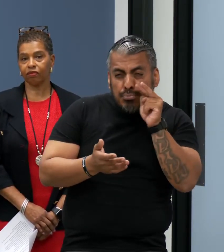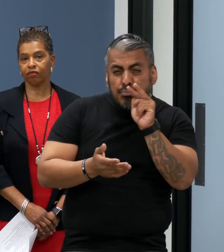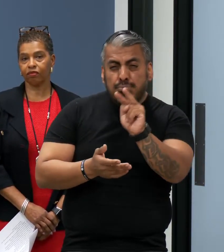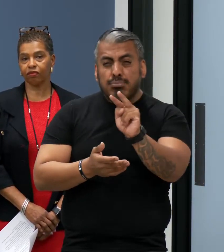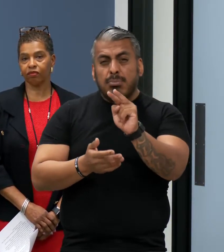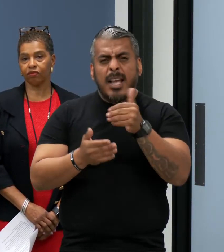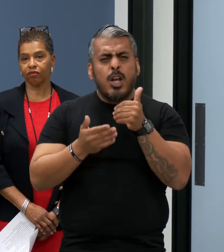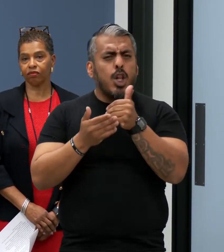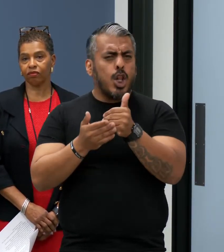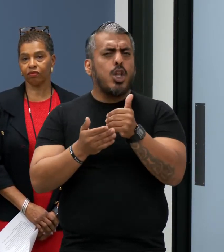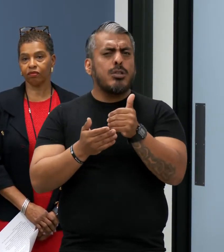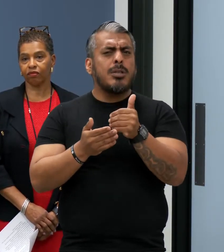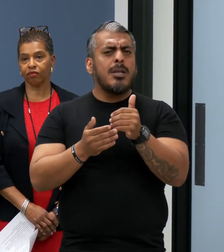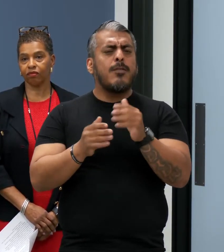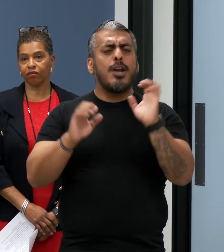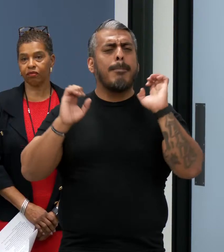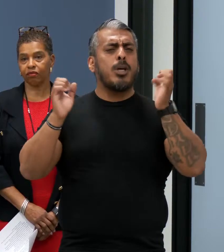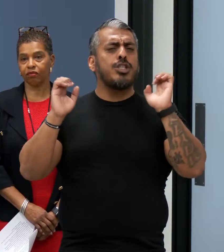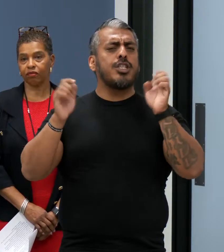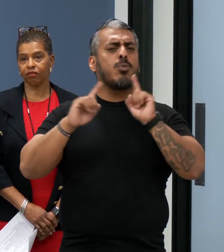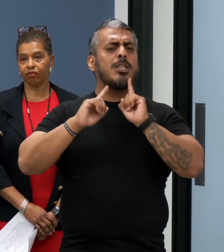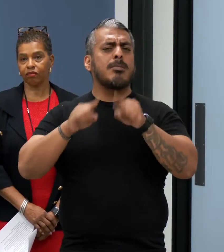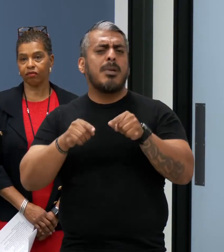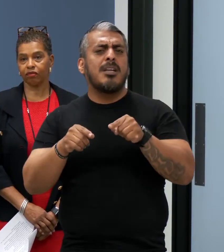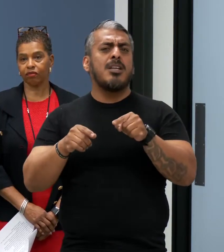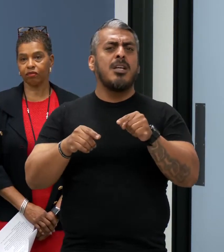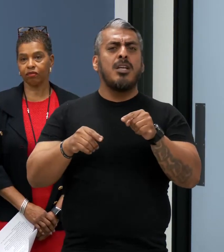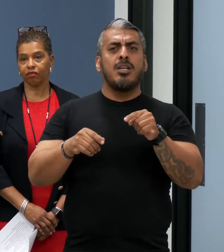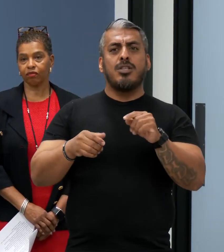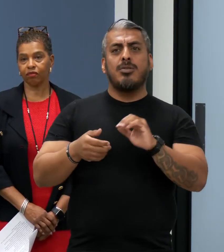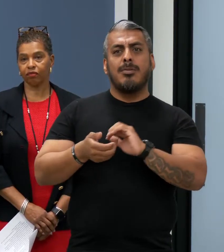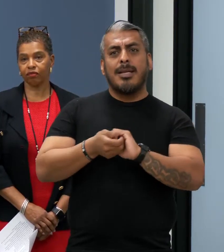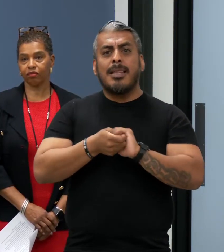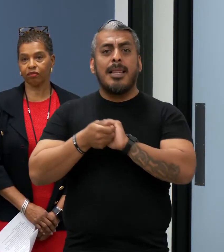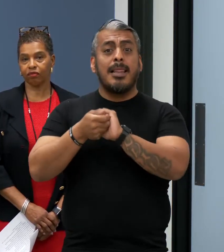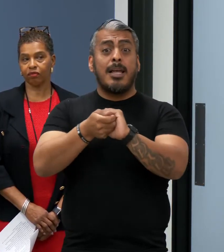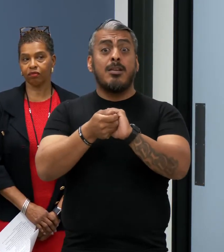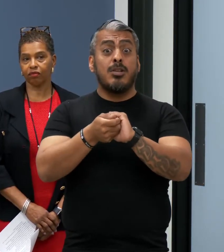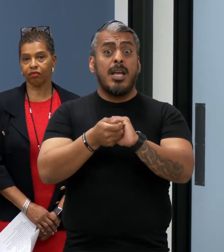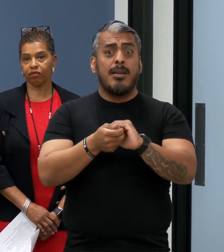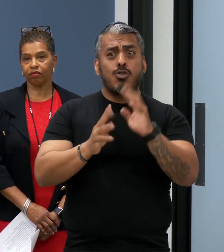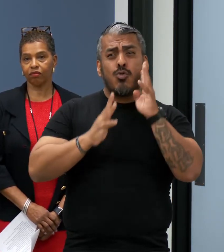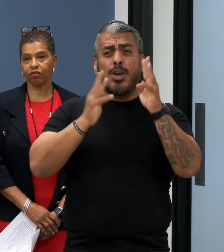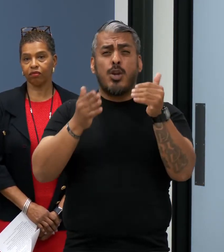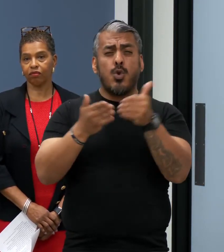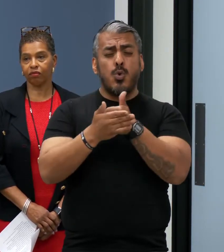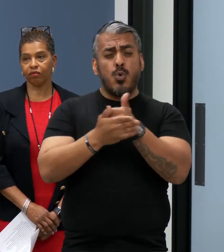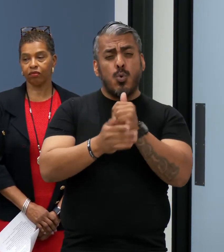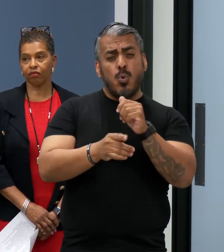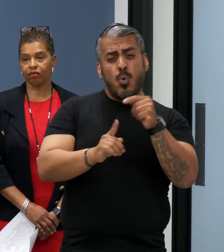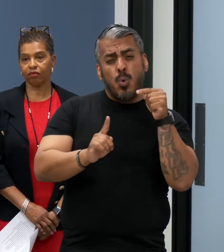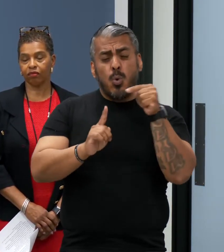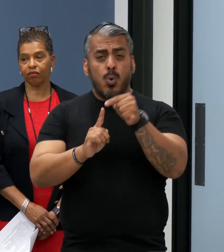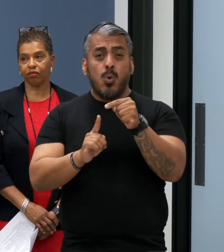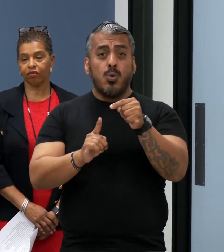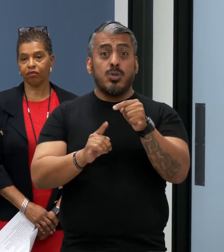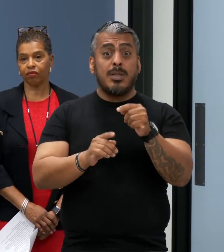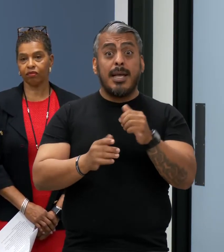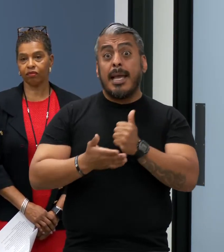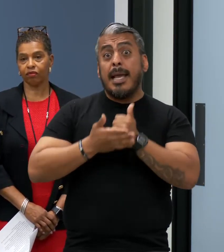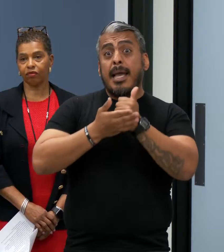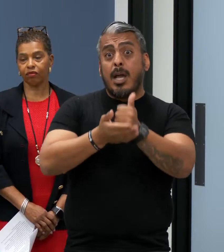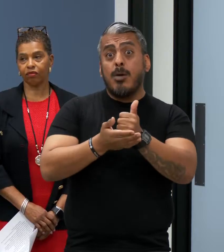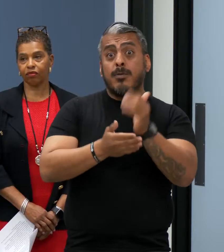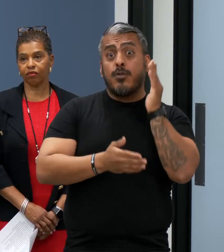best during the emergency response to put together a new set of best practices and goals that will serve as a roadmap for our work over